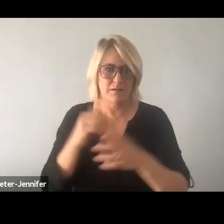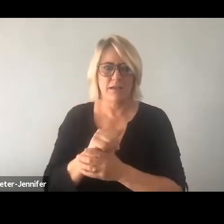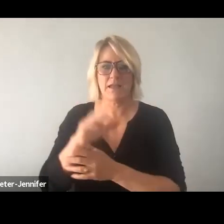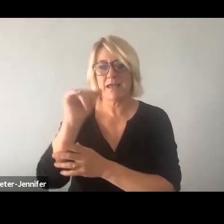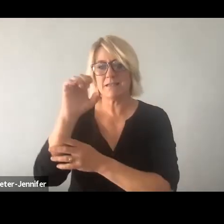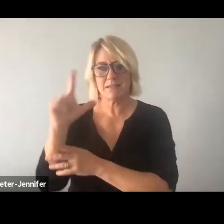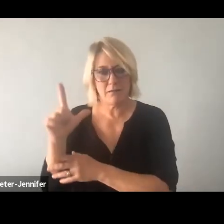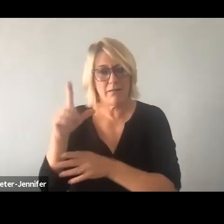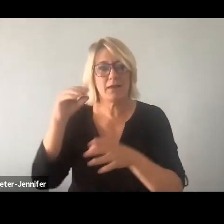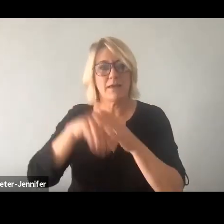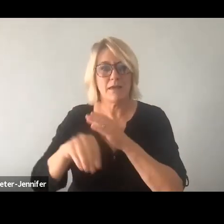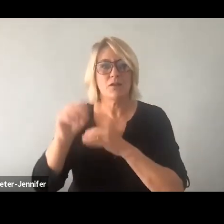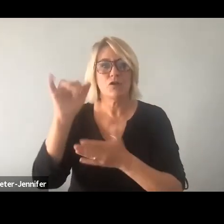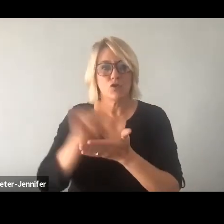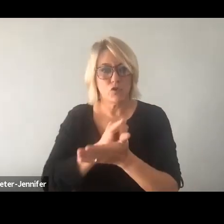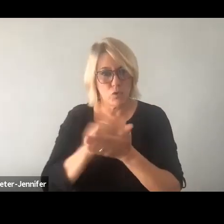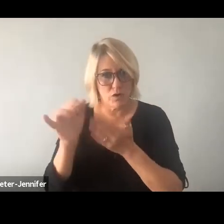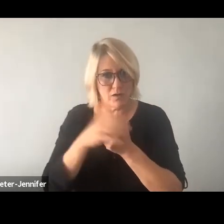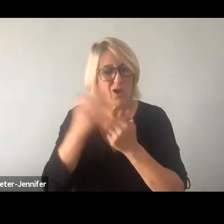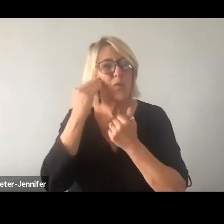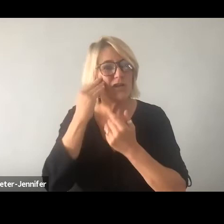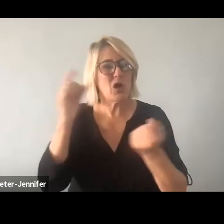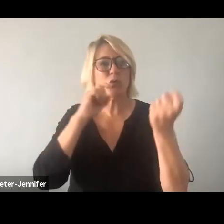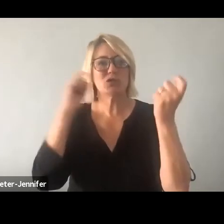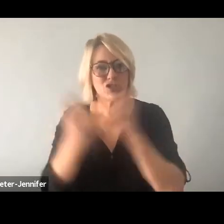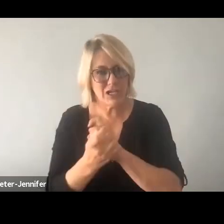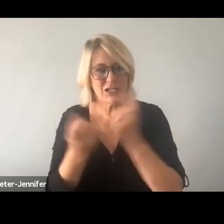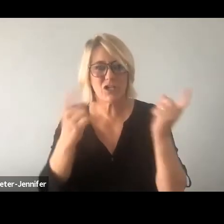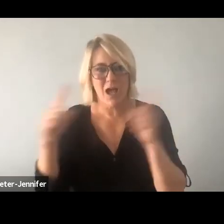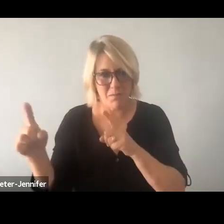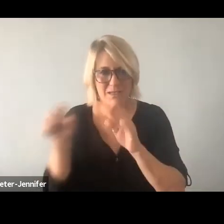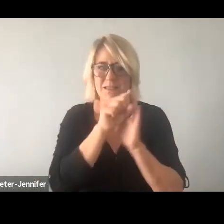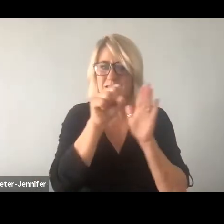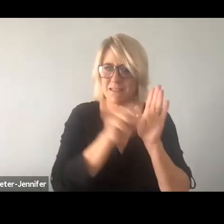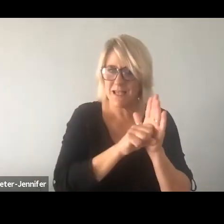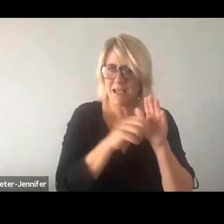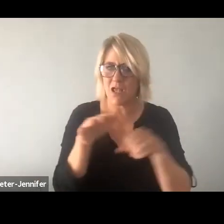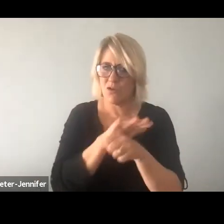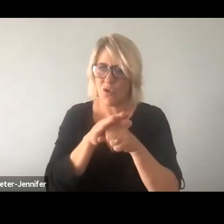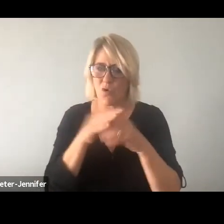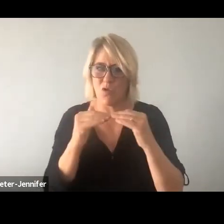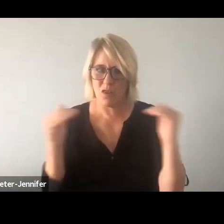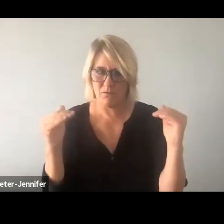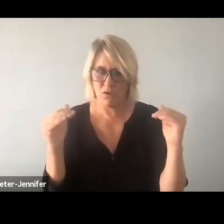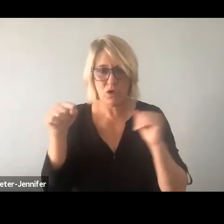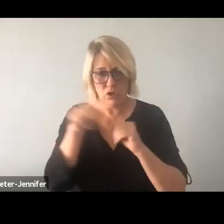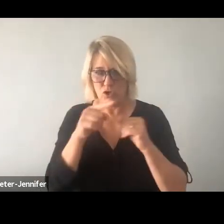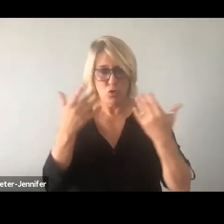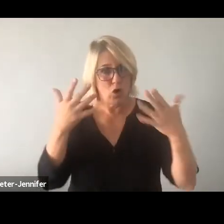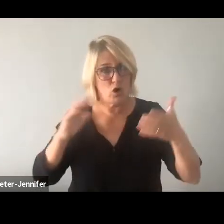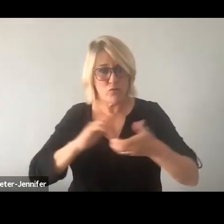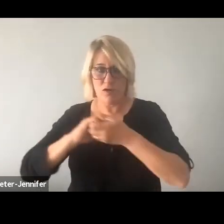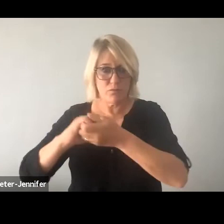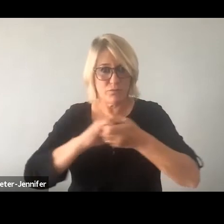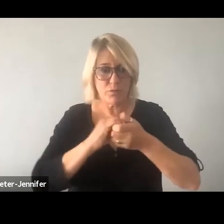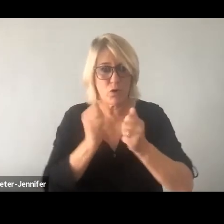We know that change happens at the state and local level, and many of you are already partnering in your advocacy